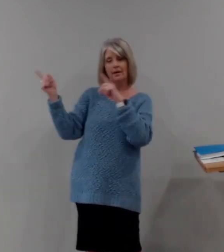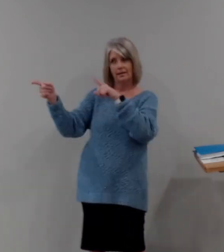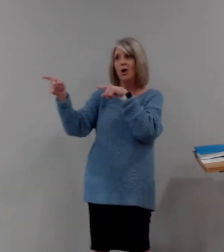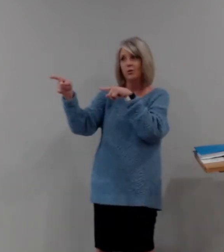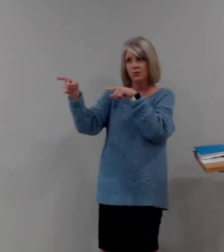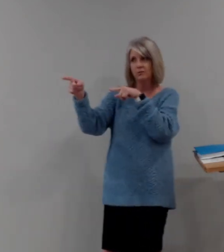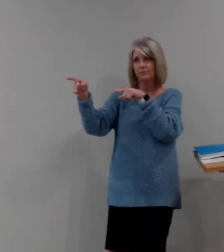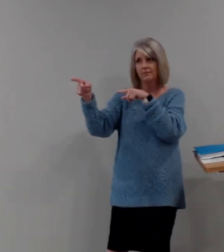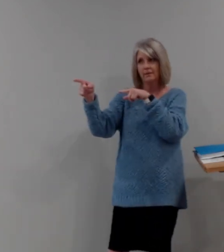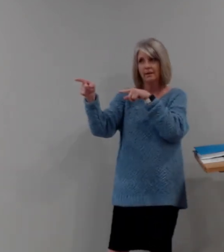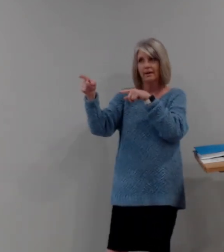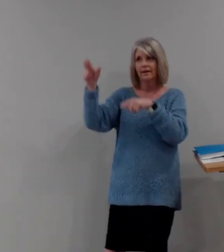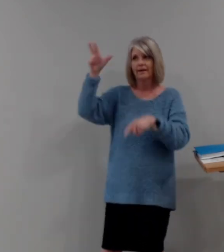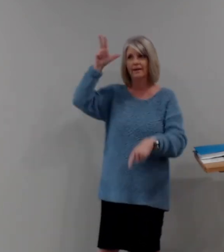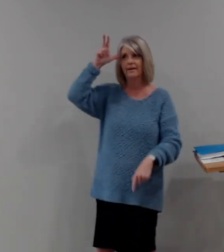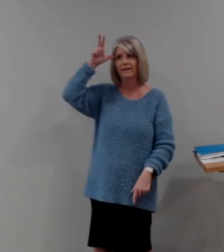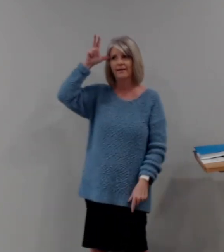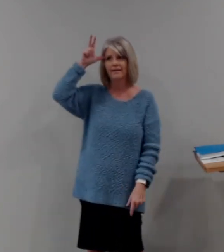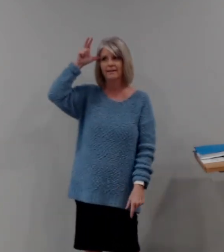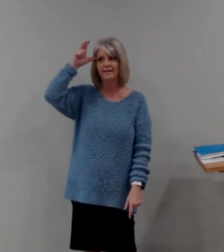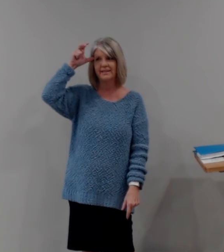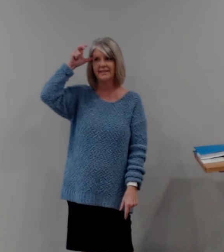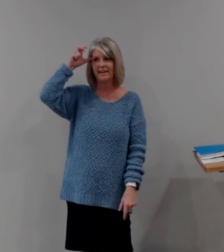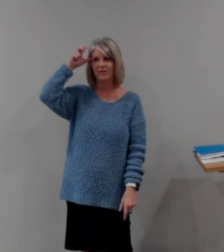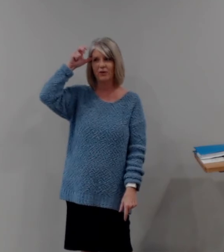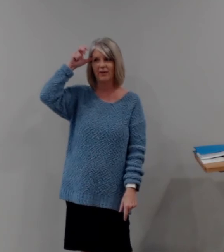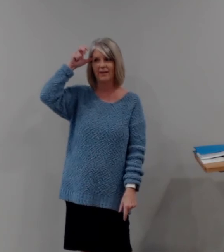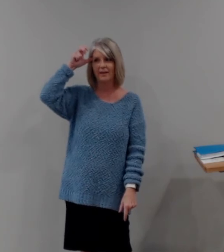Close. This one. Yes, that, Devil.